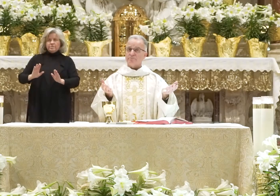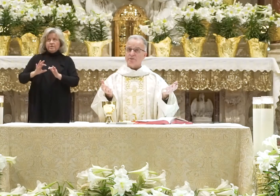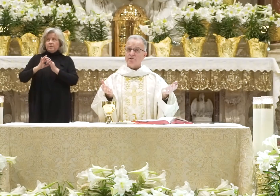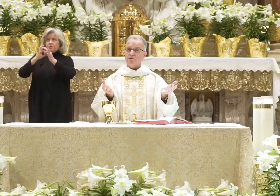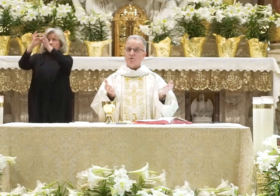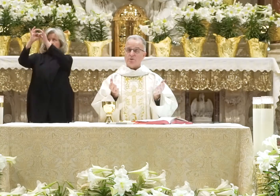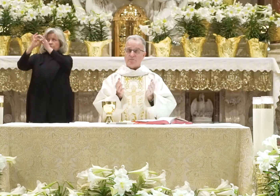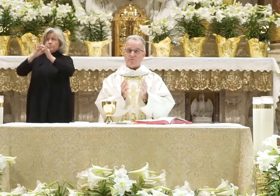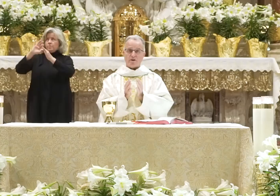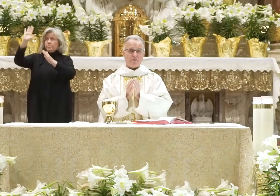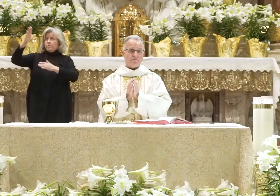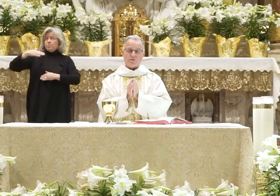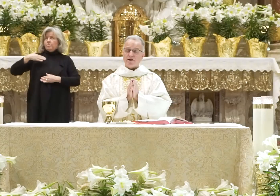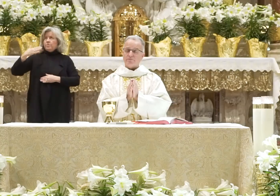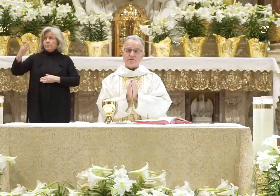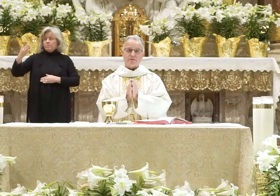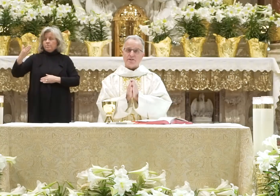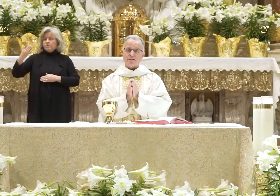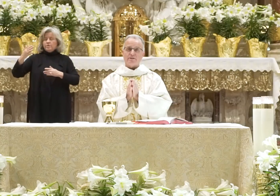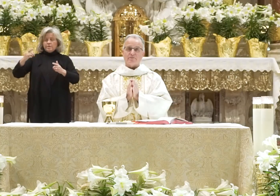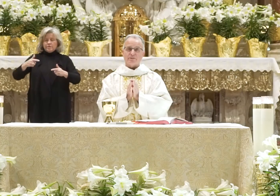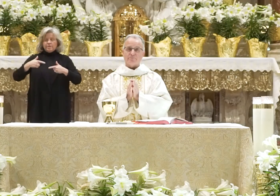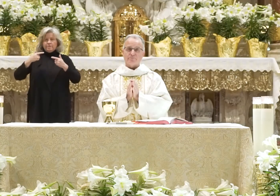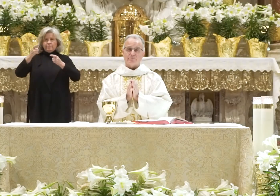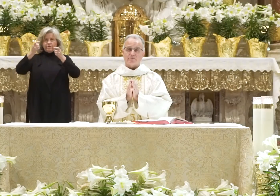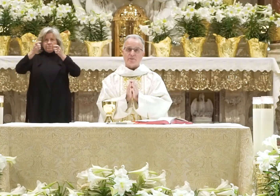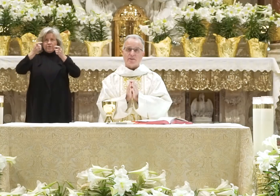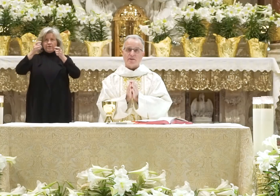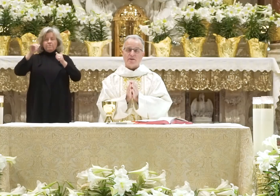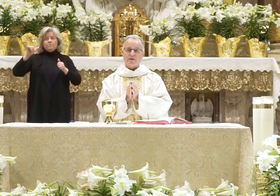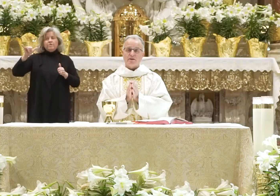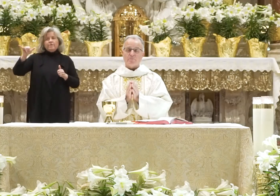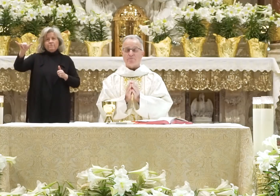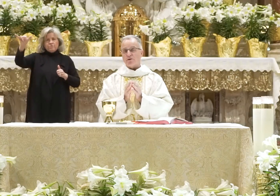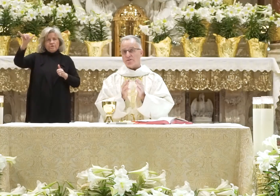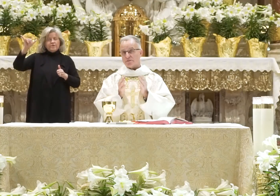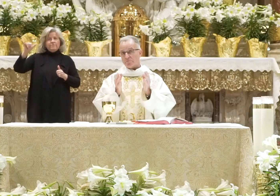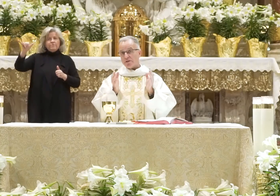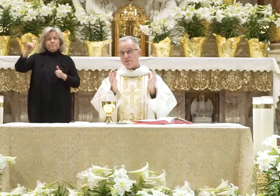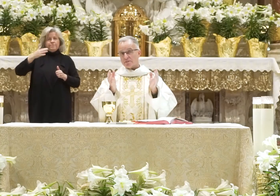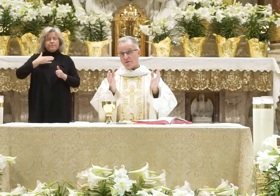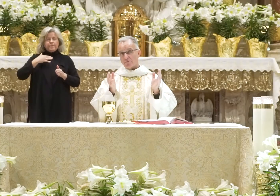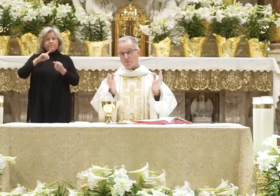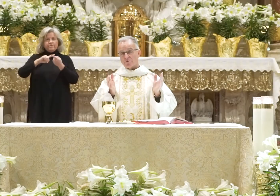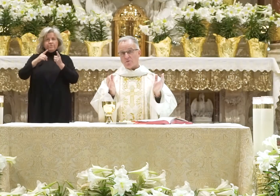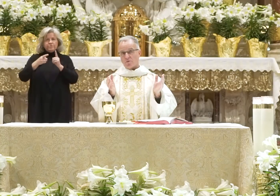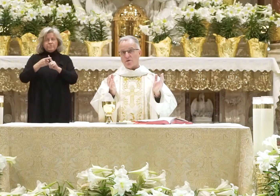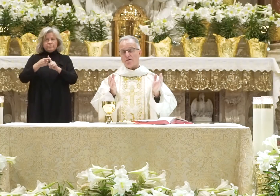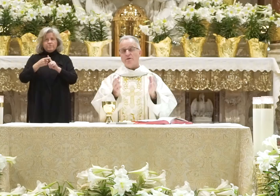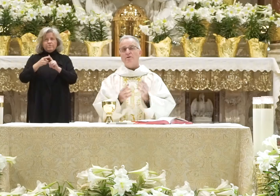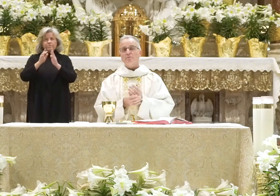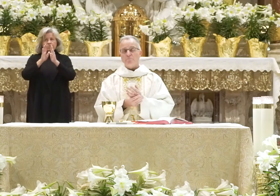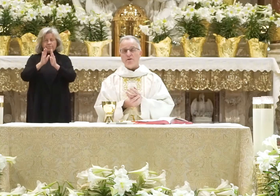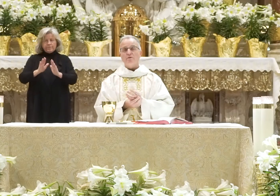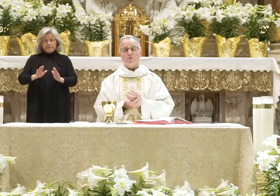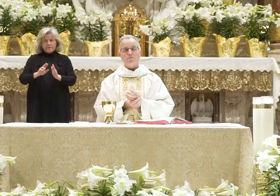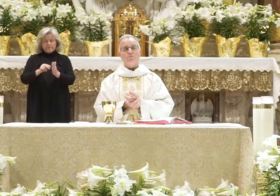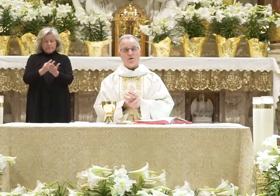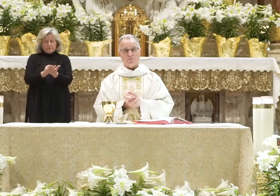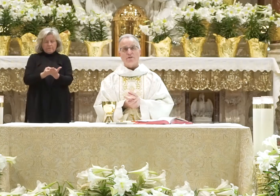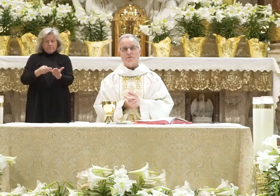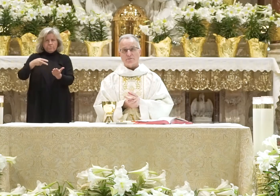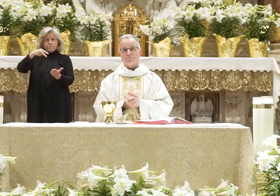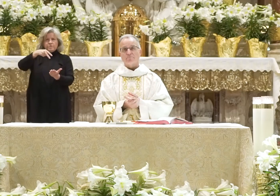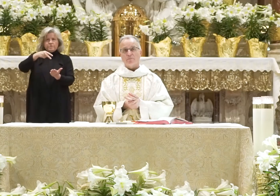will, who live and reign forever and ever. My friends, the peace of the risen Lord be with